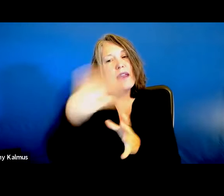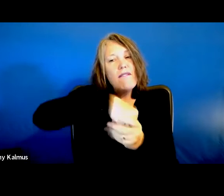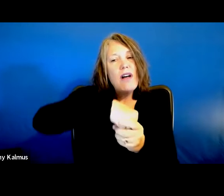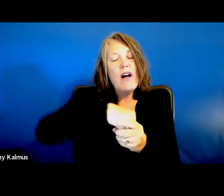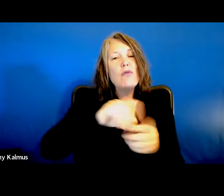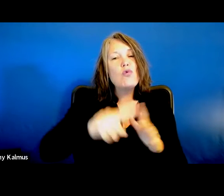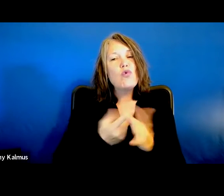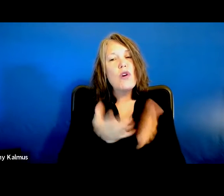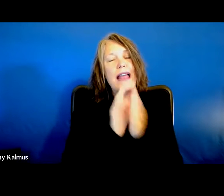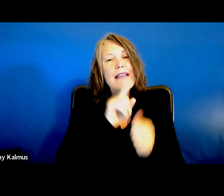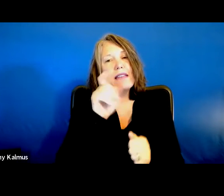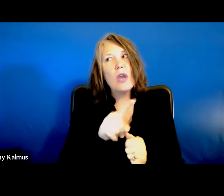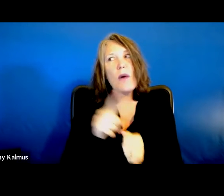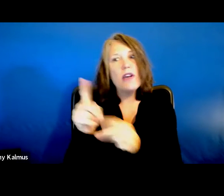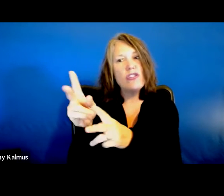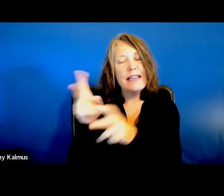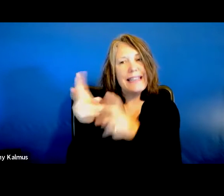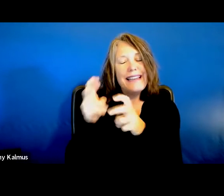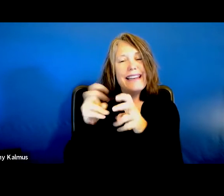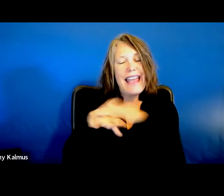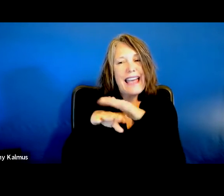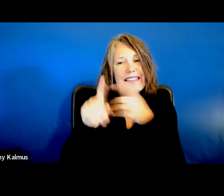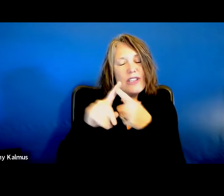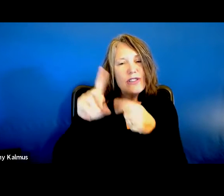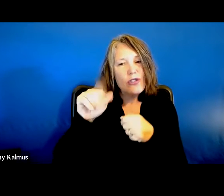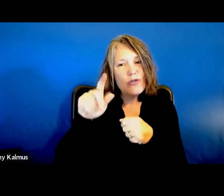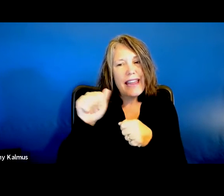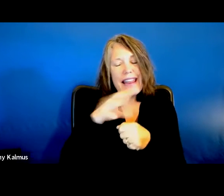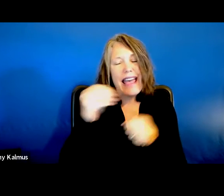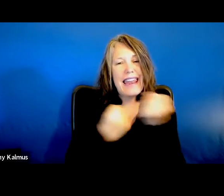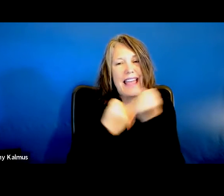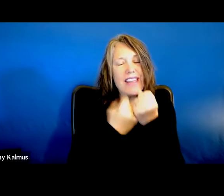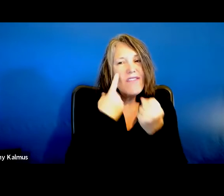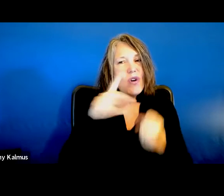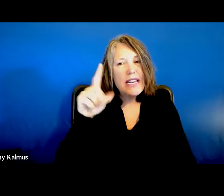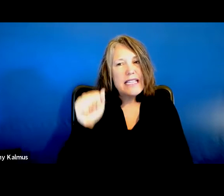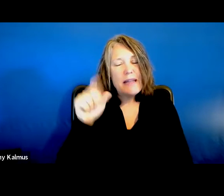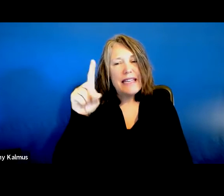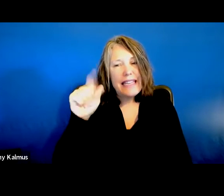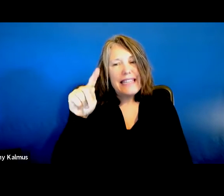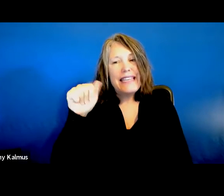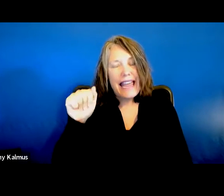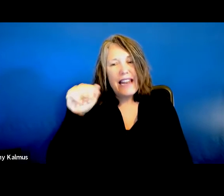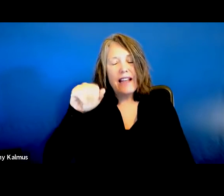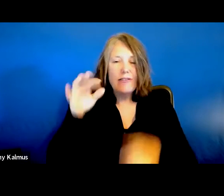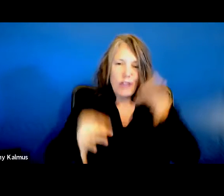asking questions and getting access to data and advocating for disability data